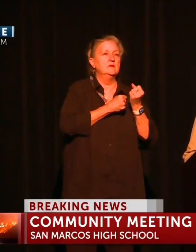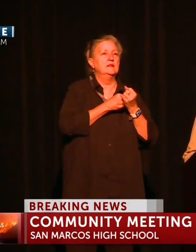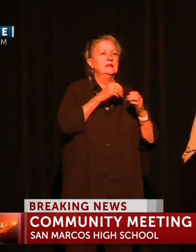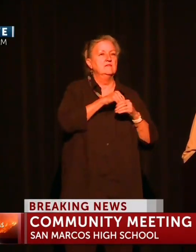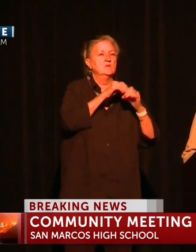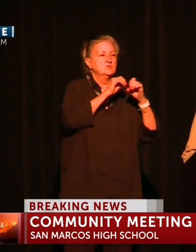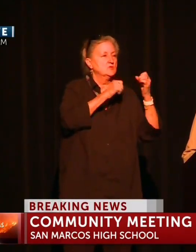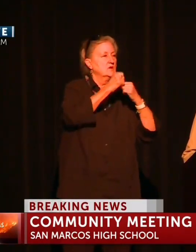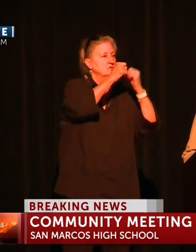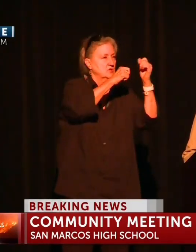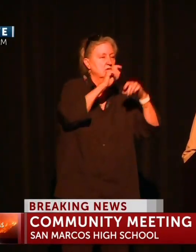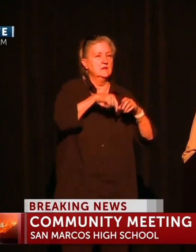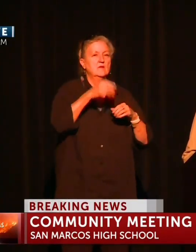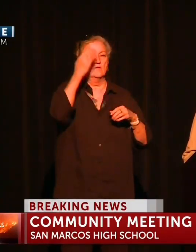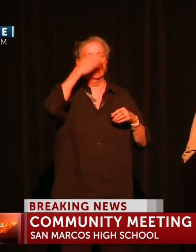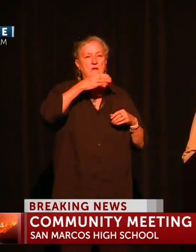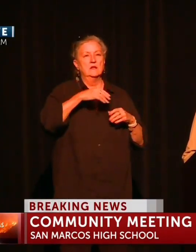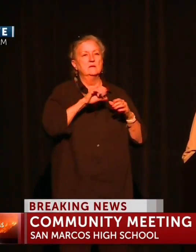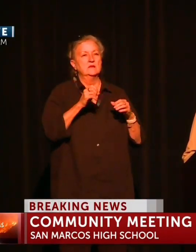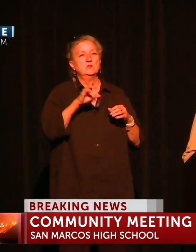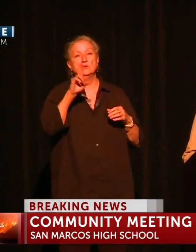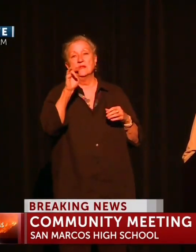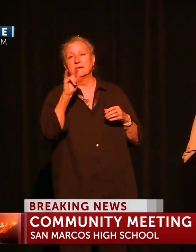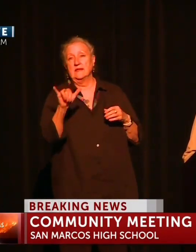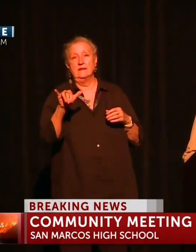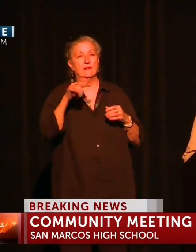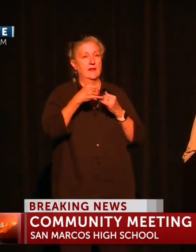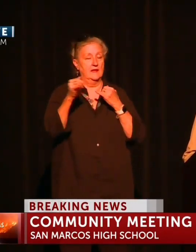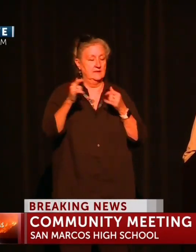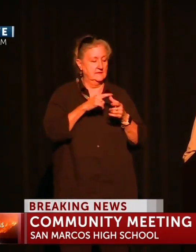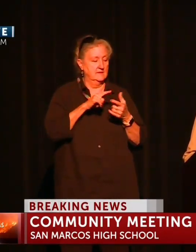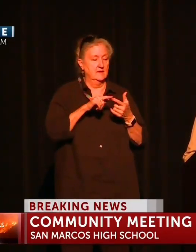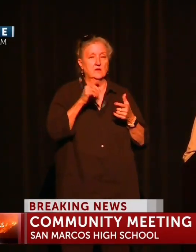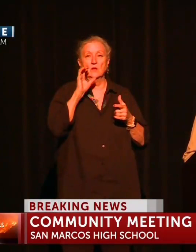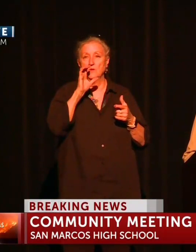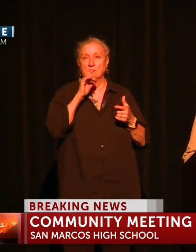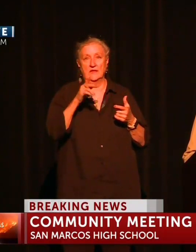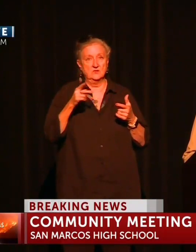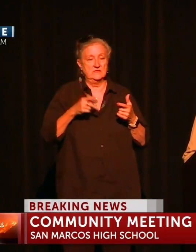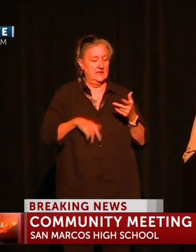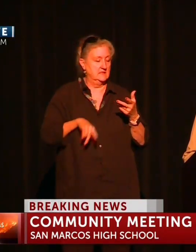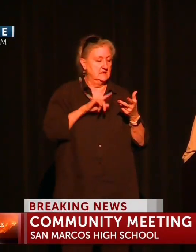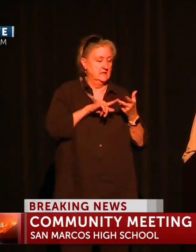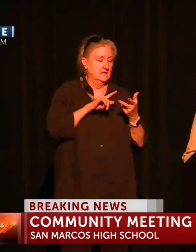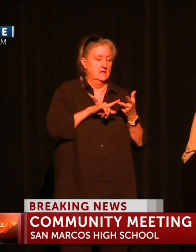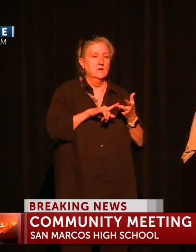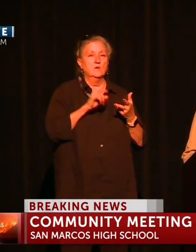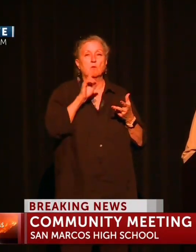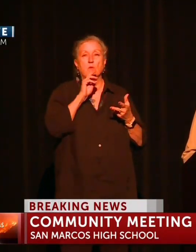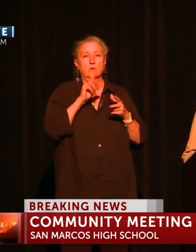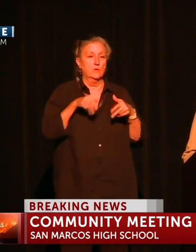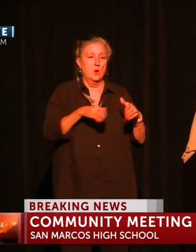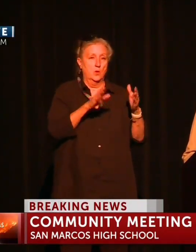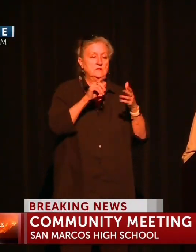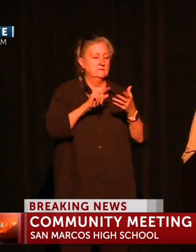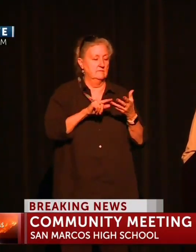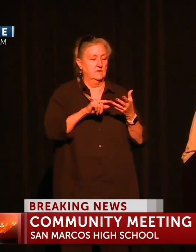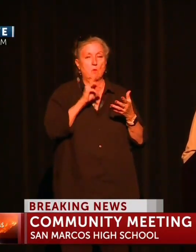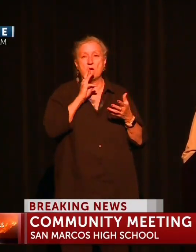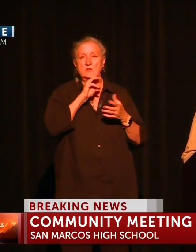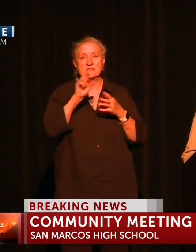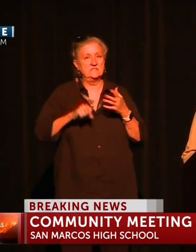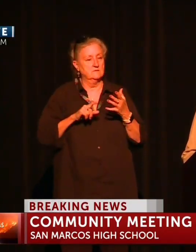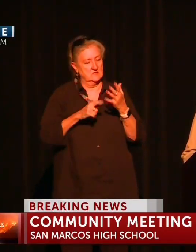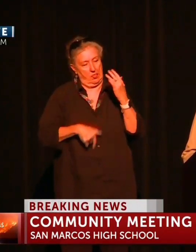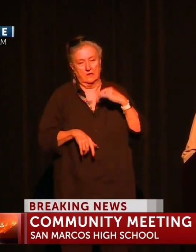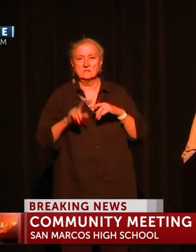coastal communities, including the utility lines, communication sites, roads, water systems, and so on. Any of those